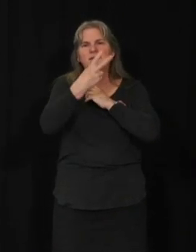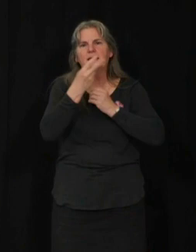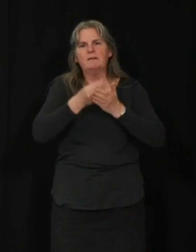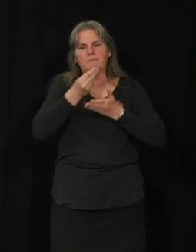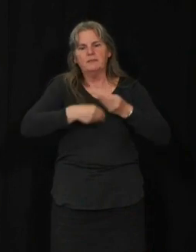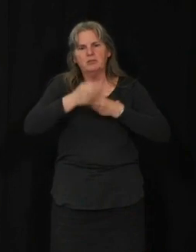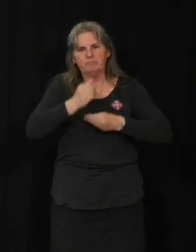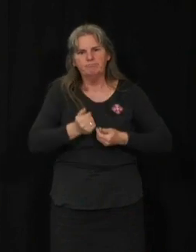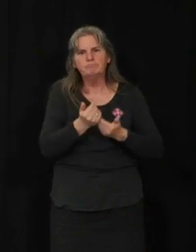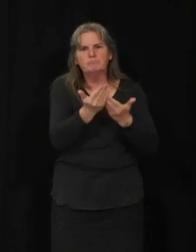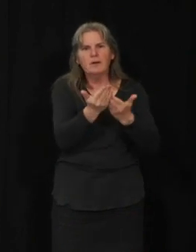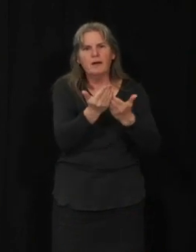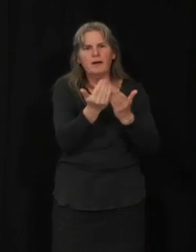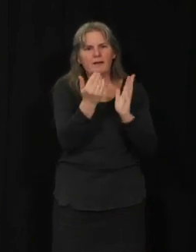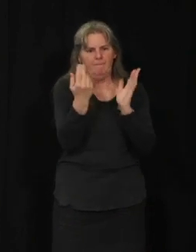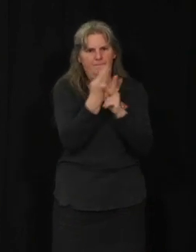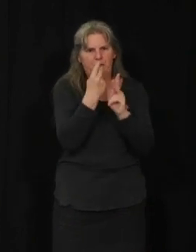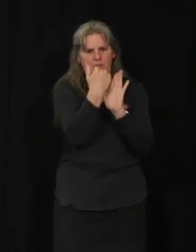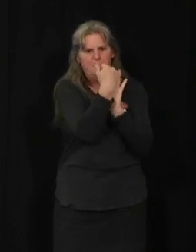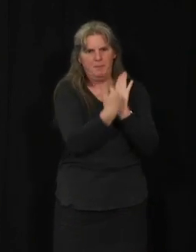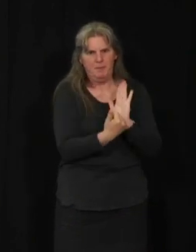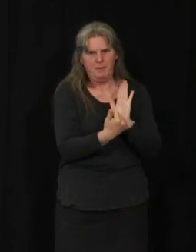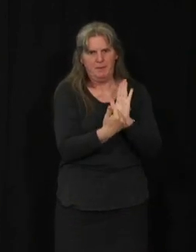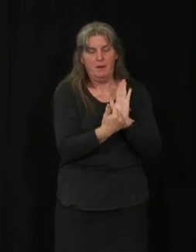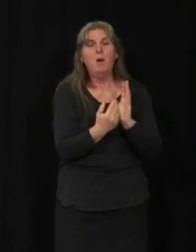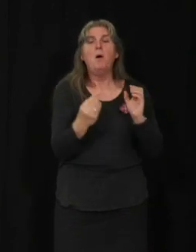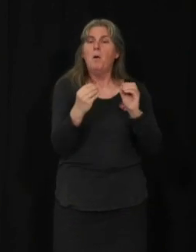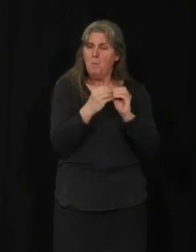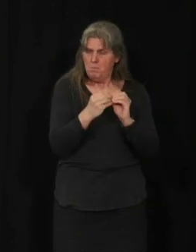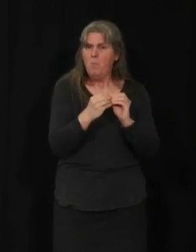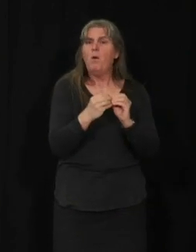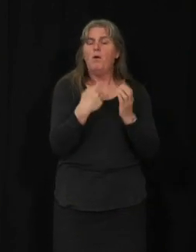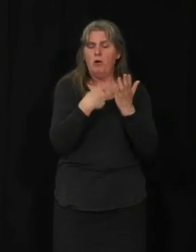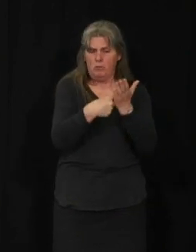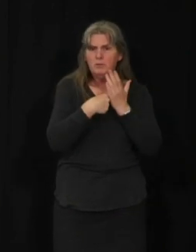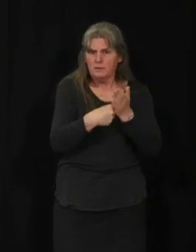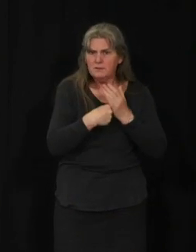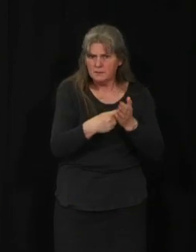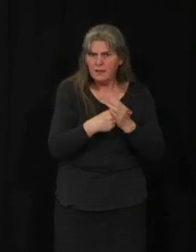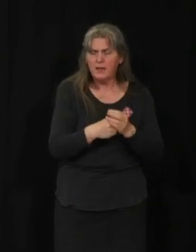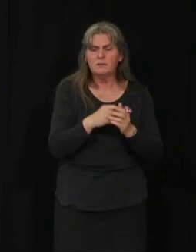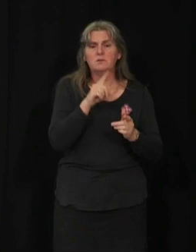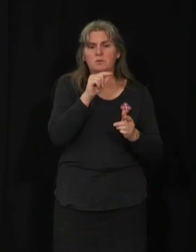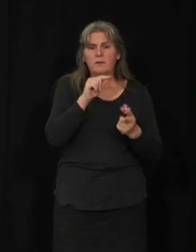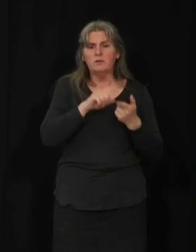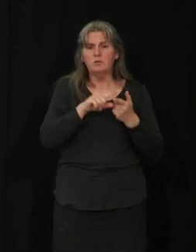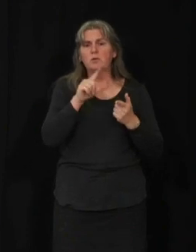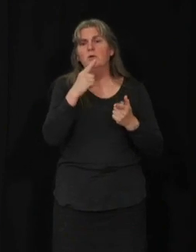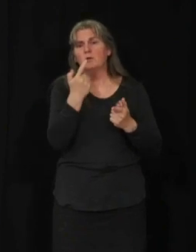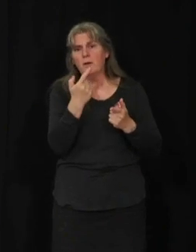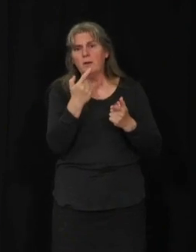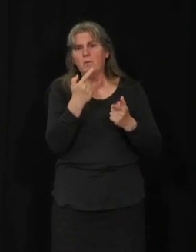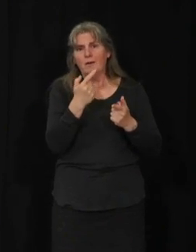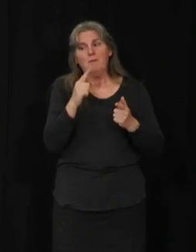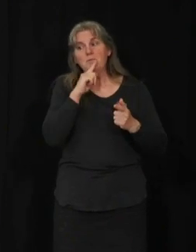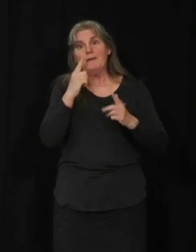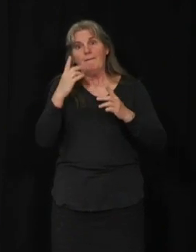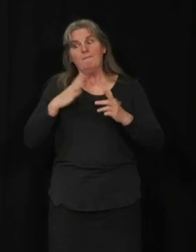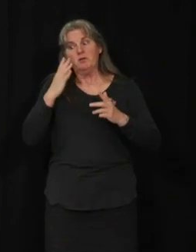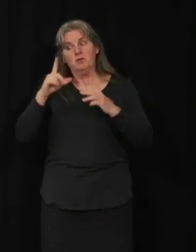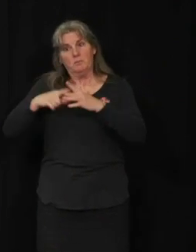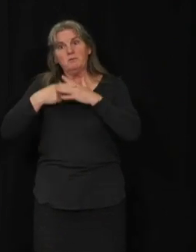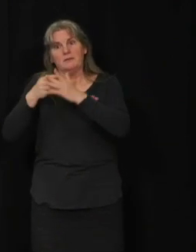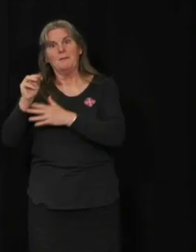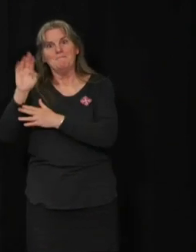of these meetings is to further debate the 2020-2021 budget, the meetings that we've set up in May,